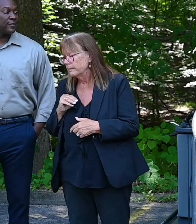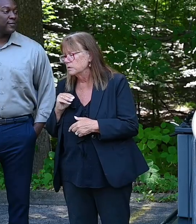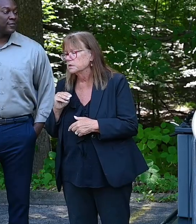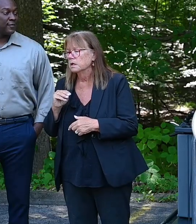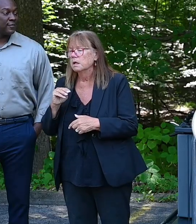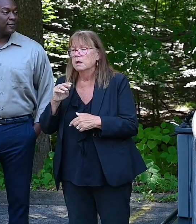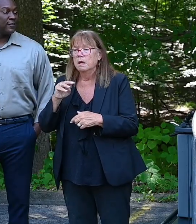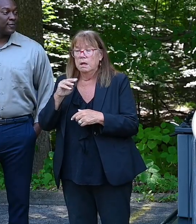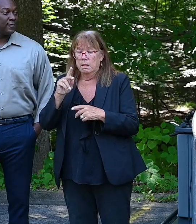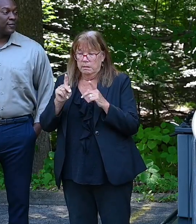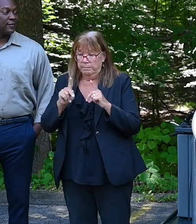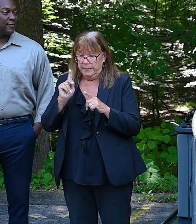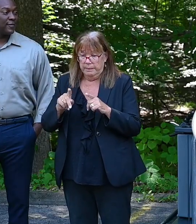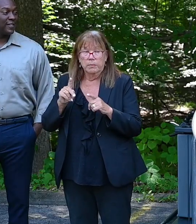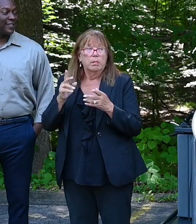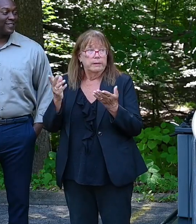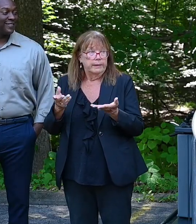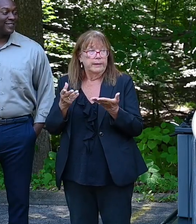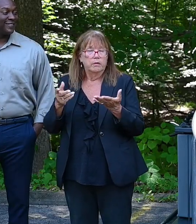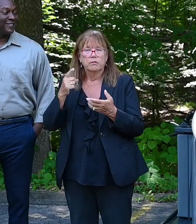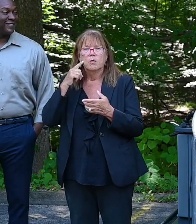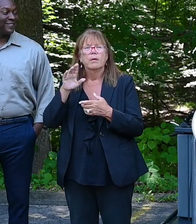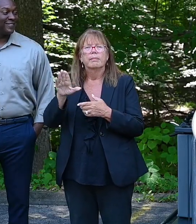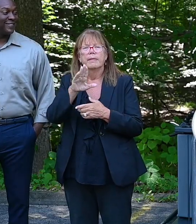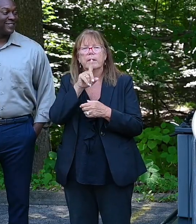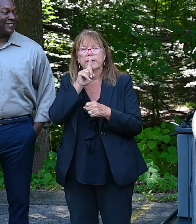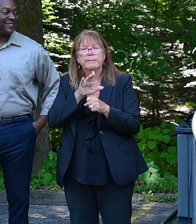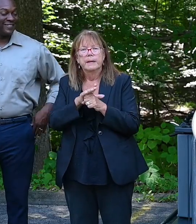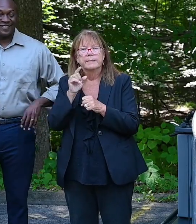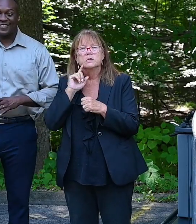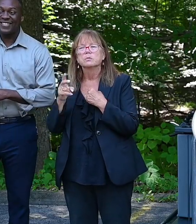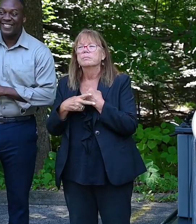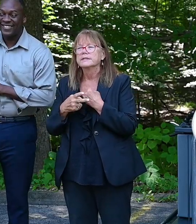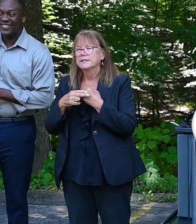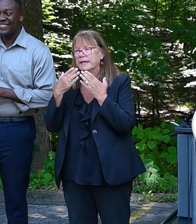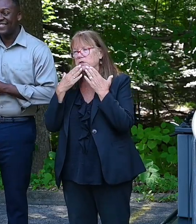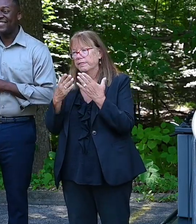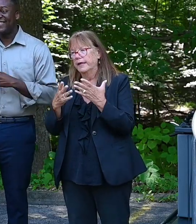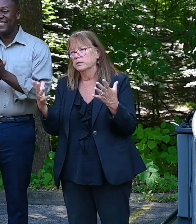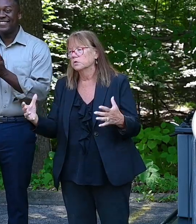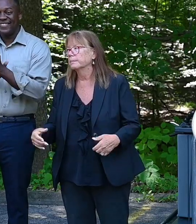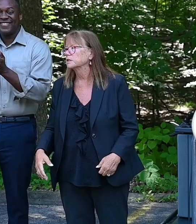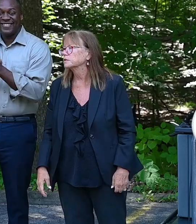Watermont for their commitment to preservation. So thank you all very much.